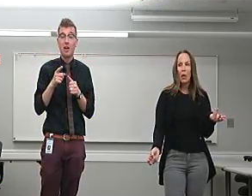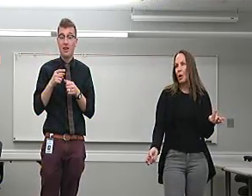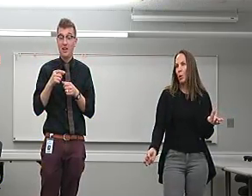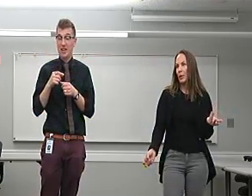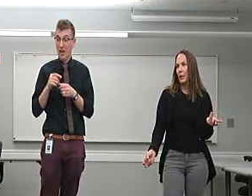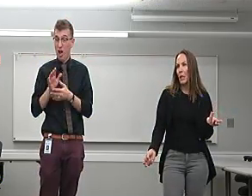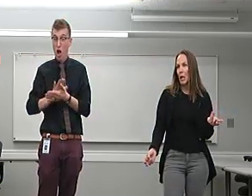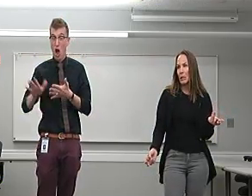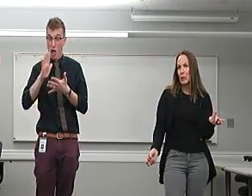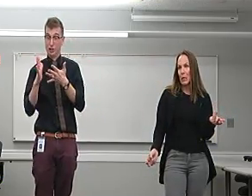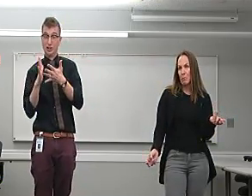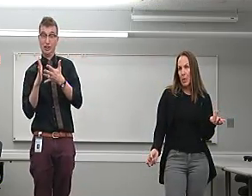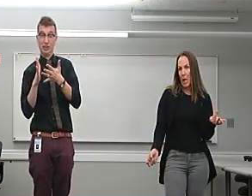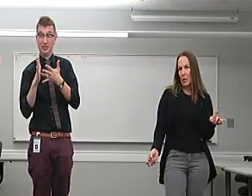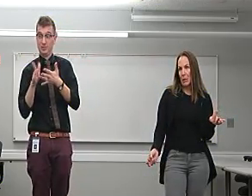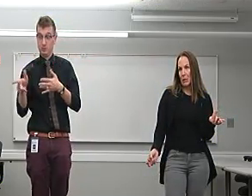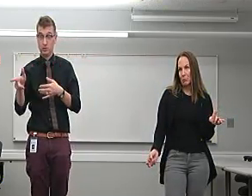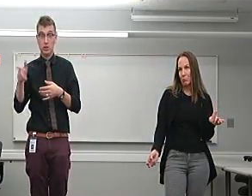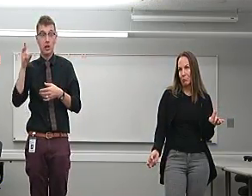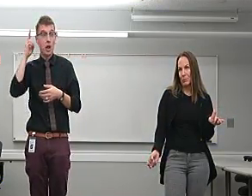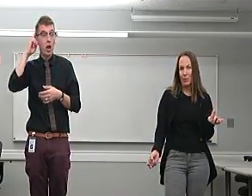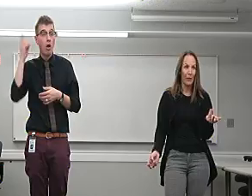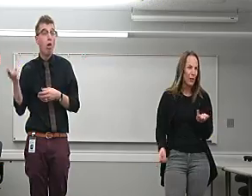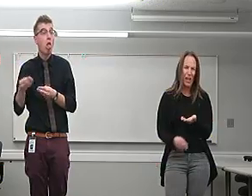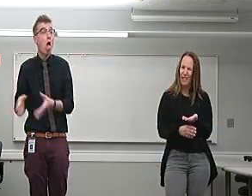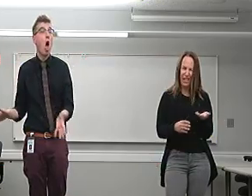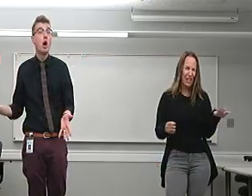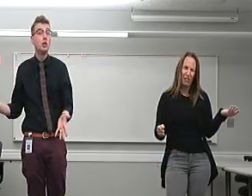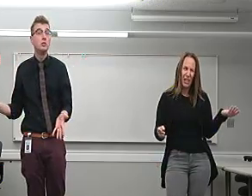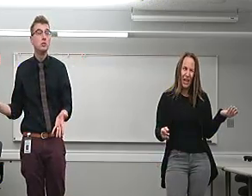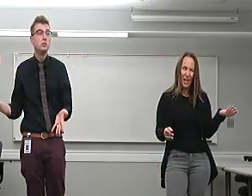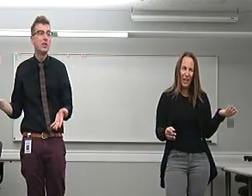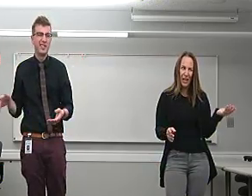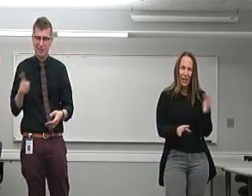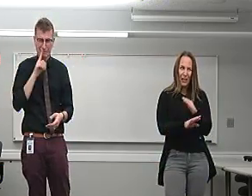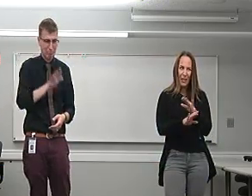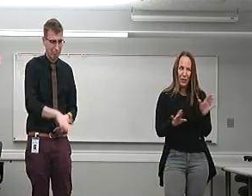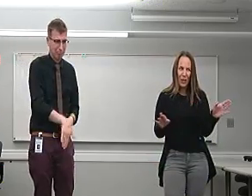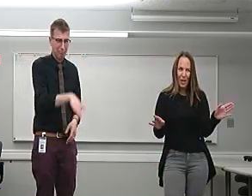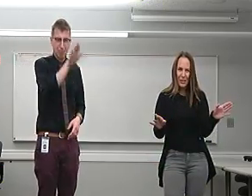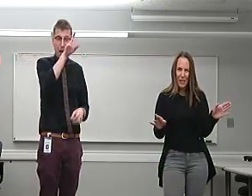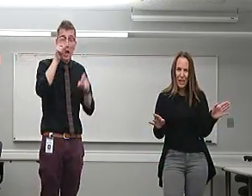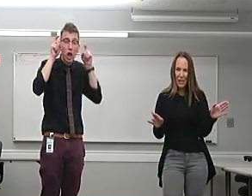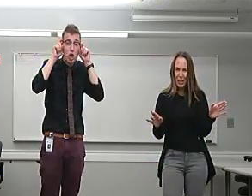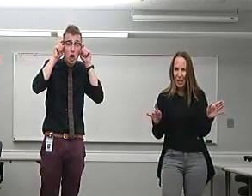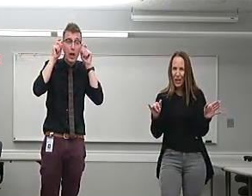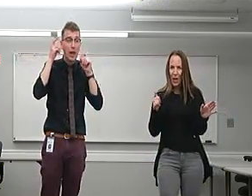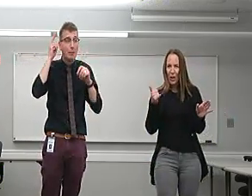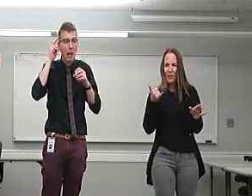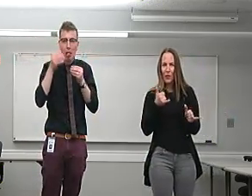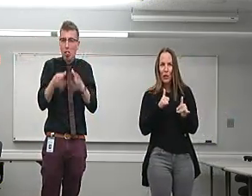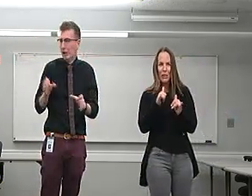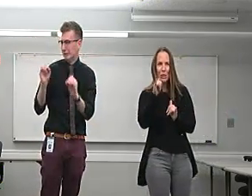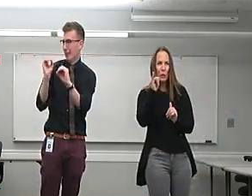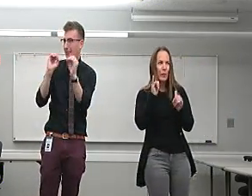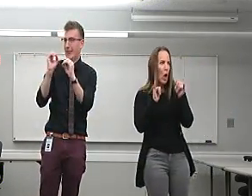lost the implant, never lost a hearing aid, never lost anything. First